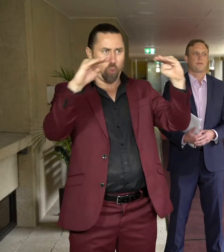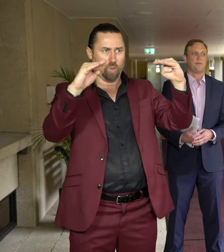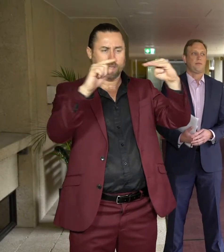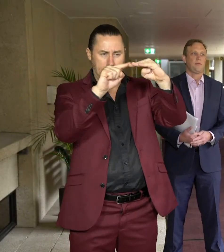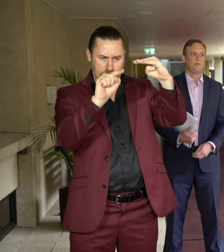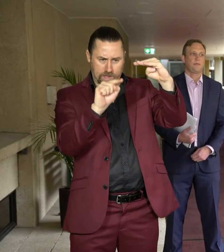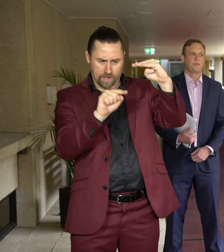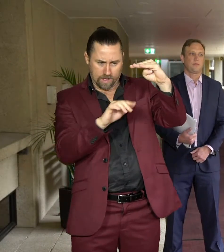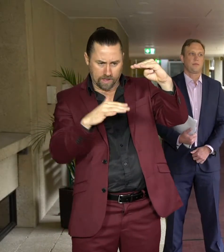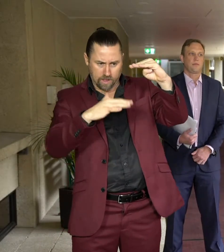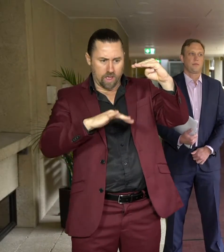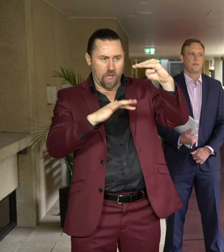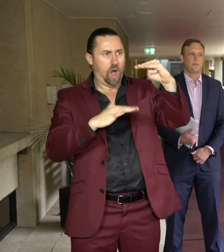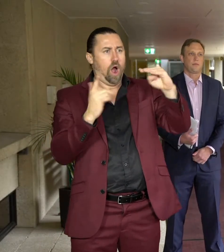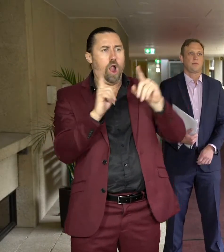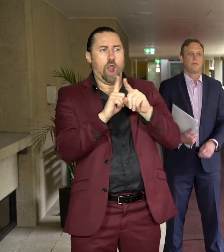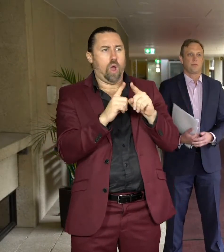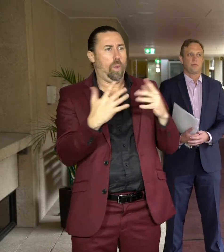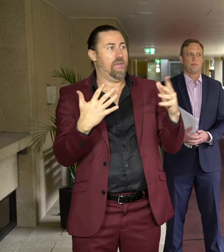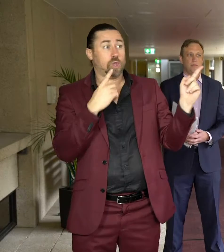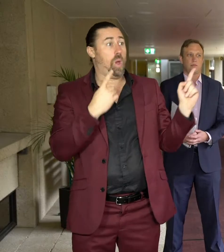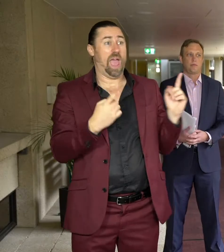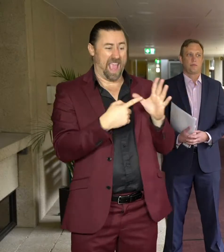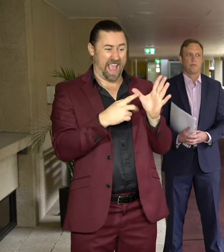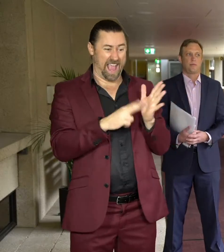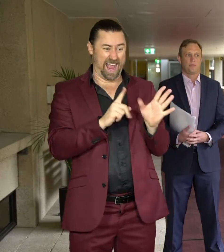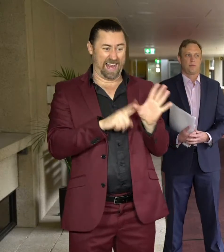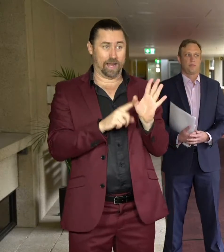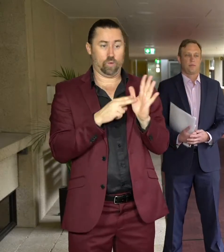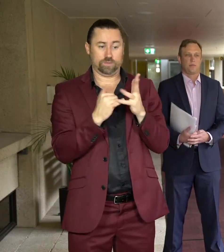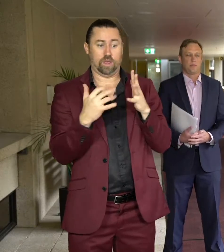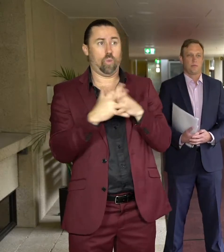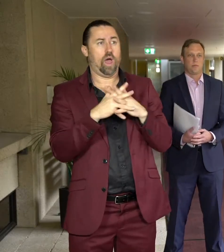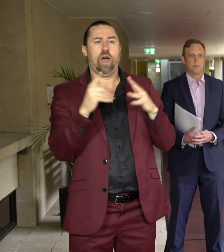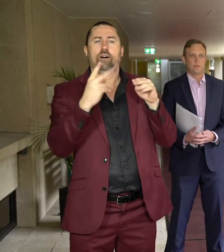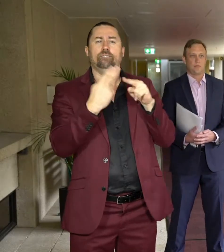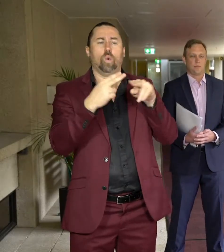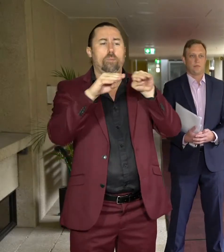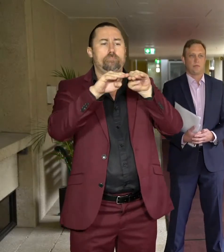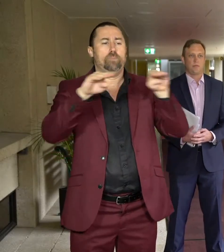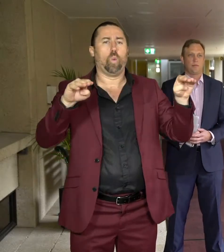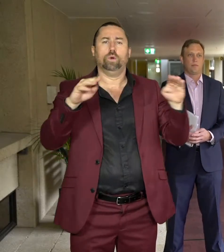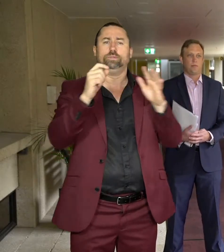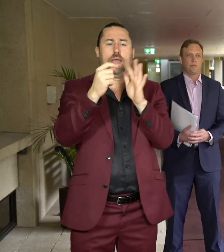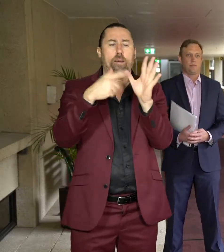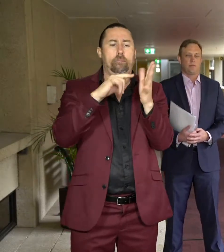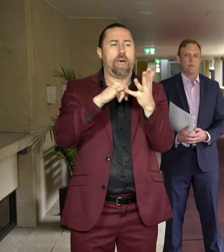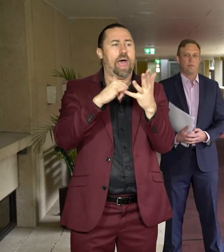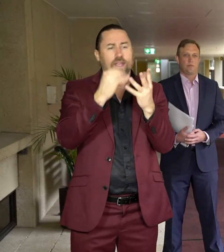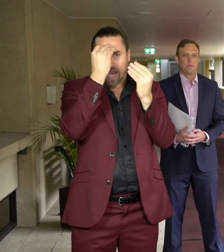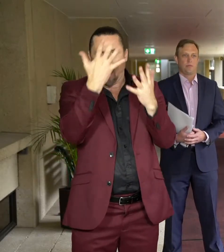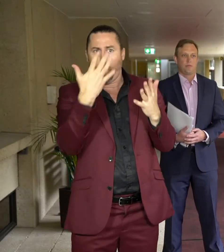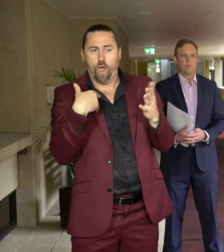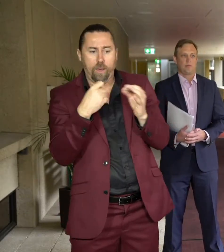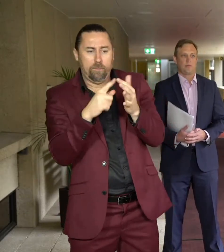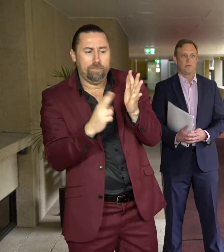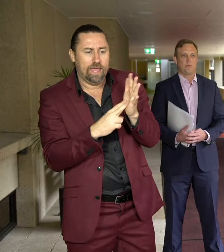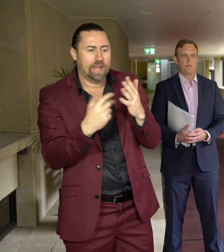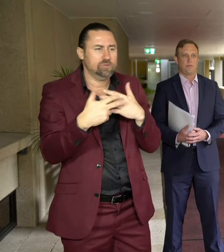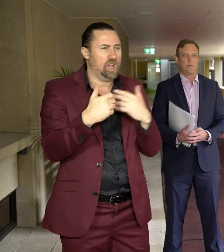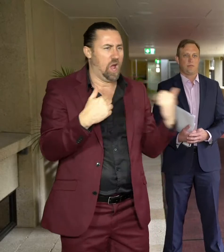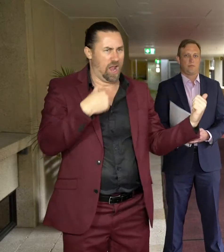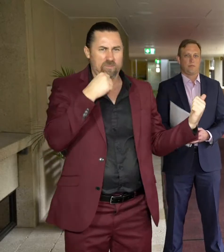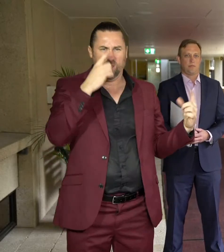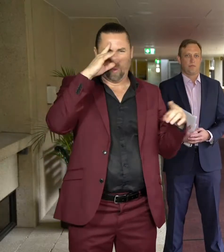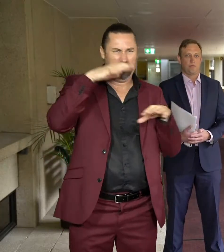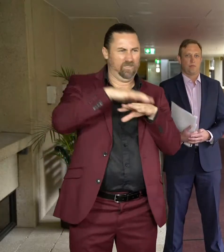the border declaration? Anywhere. So now, just to make it very, very clear, because it was actually getting very confusing